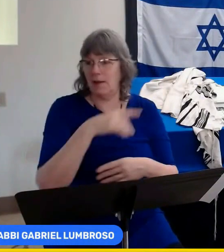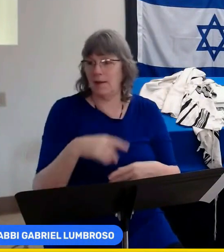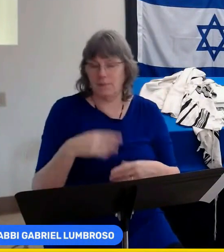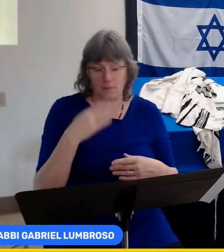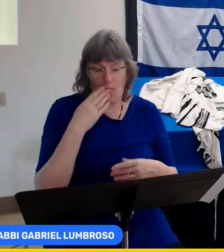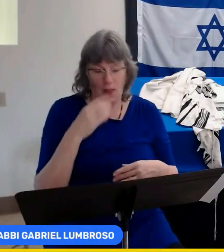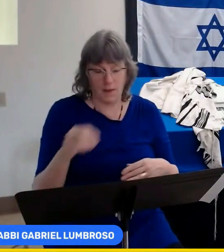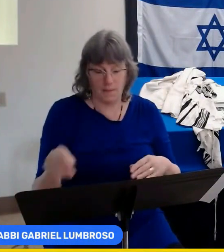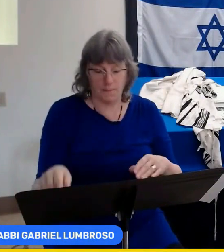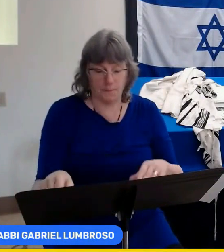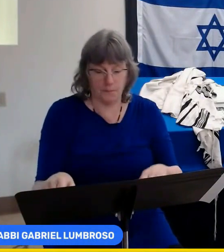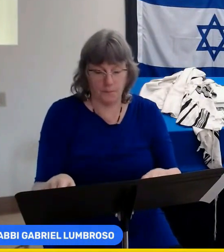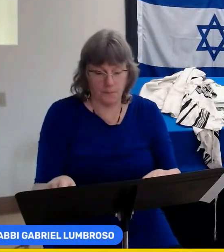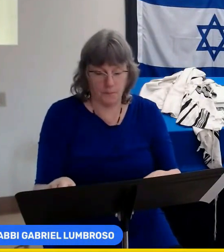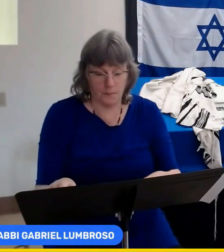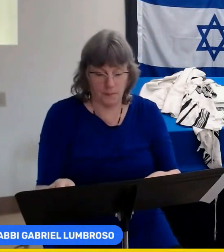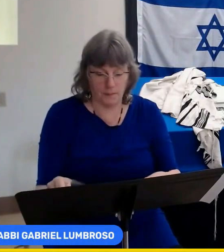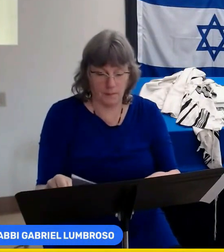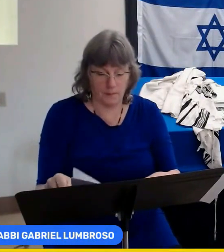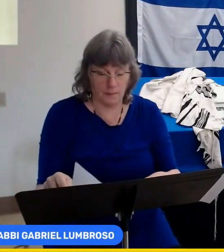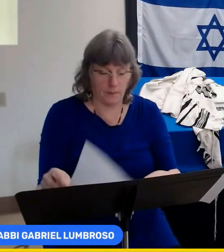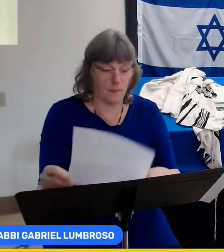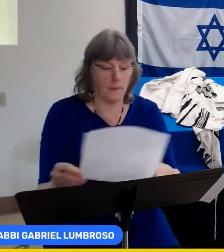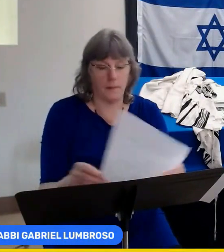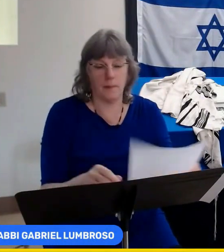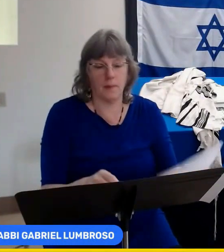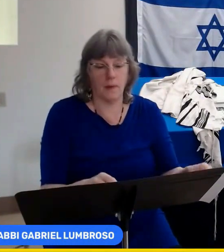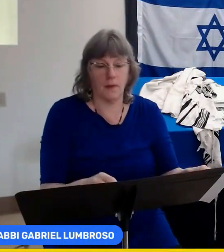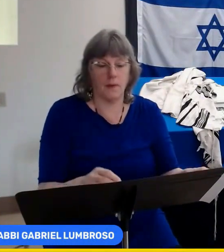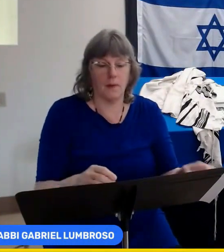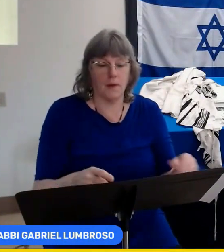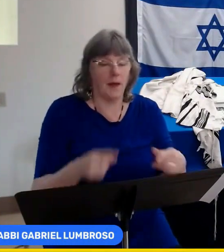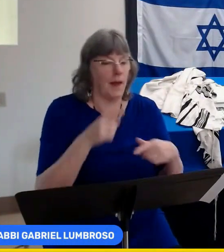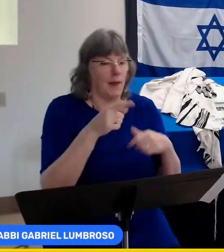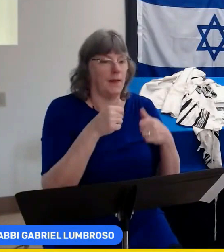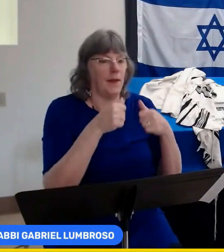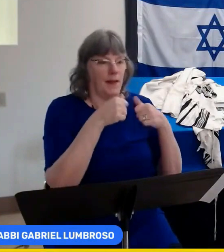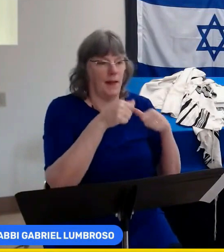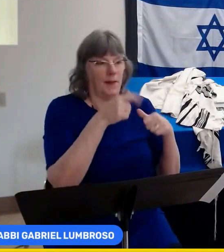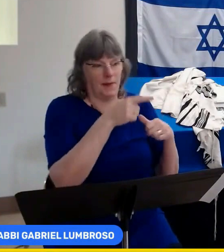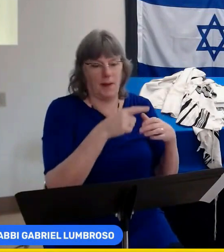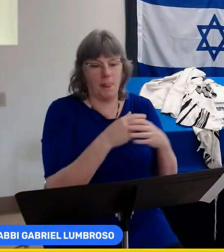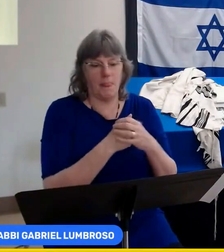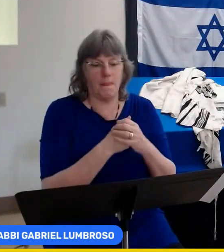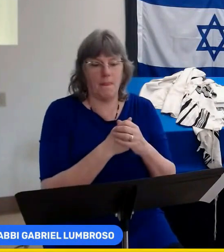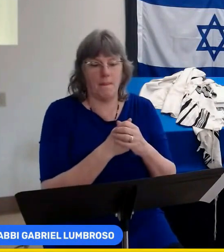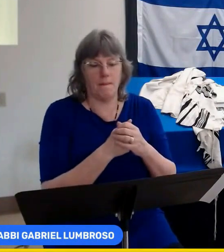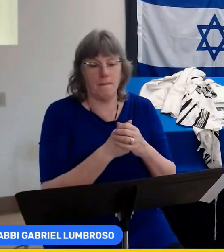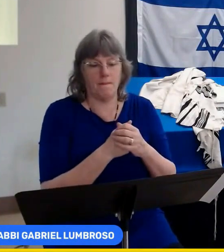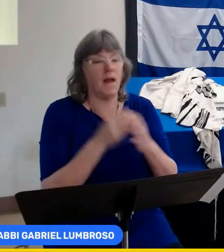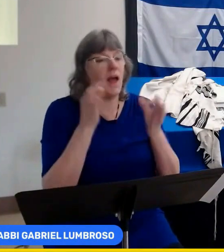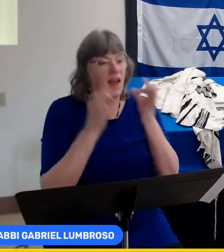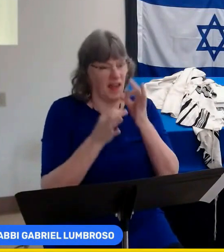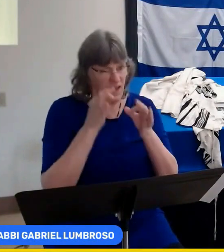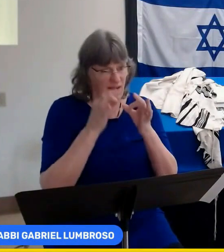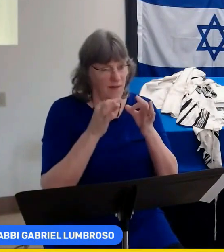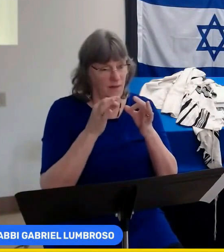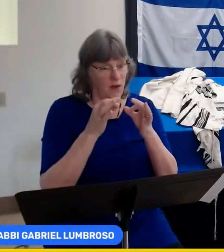But even though I didn't know any square words, I didn't say. So. So if to come to a